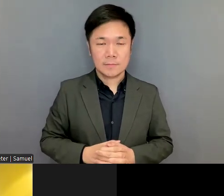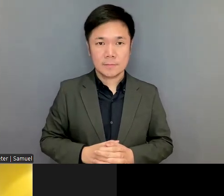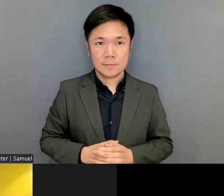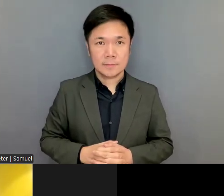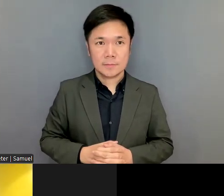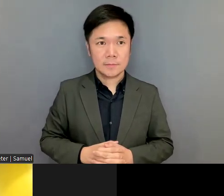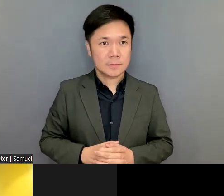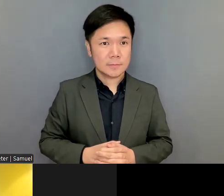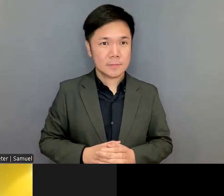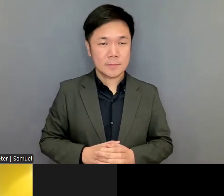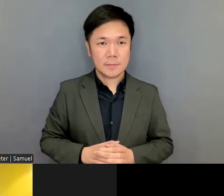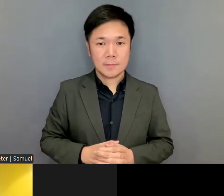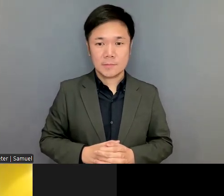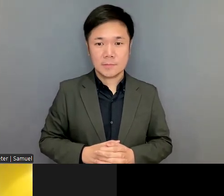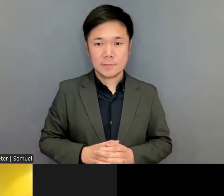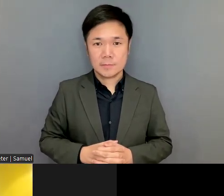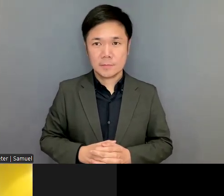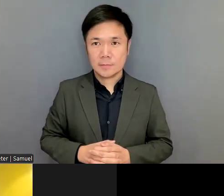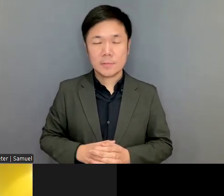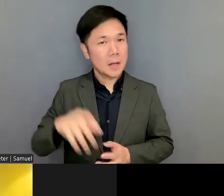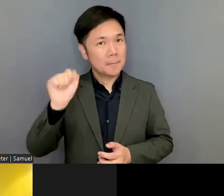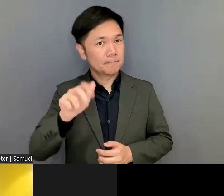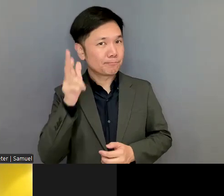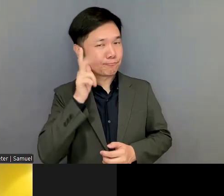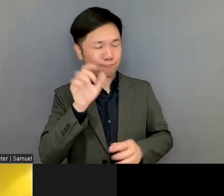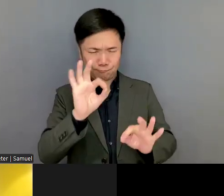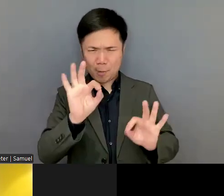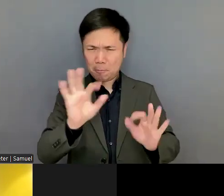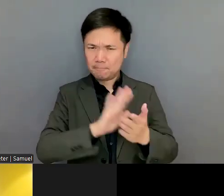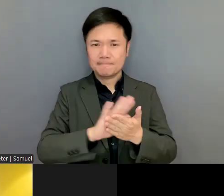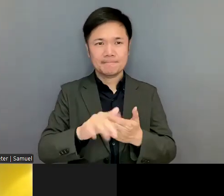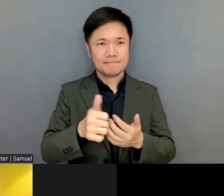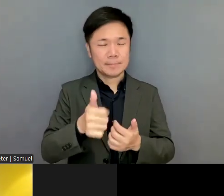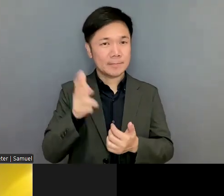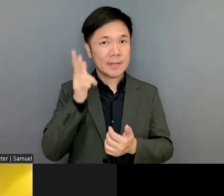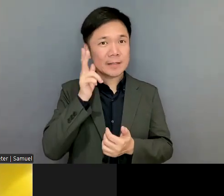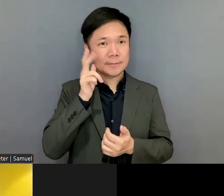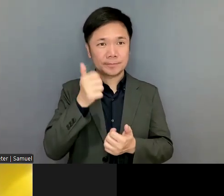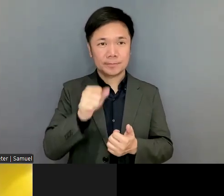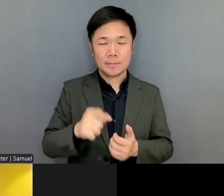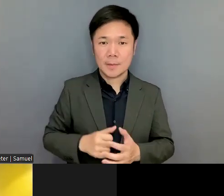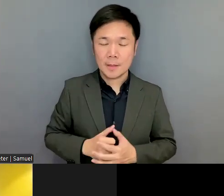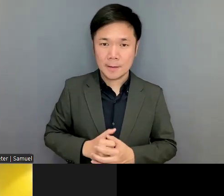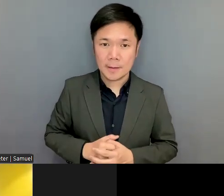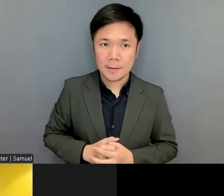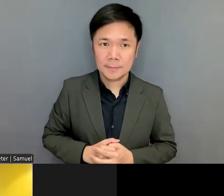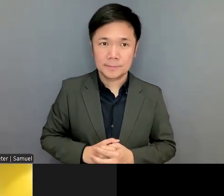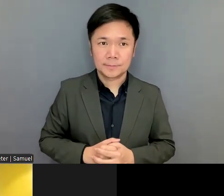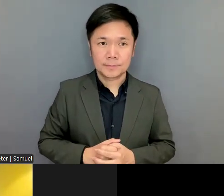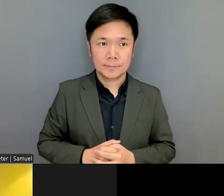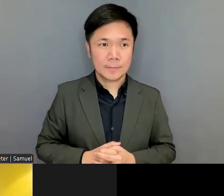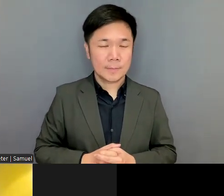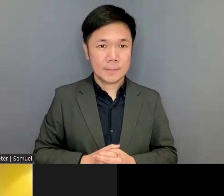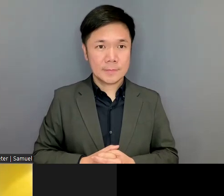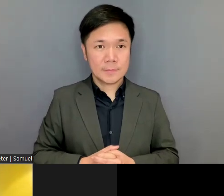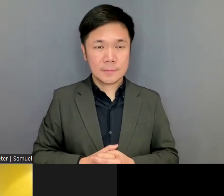Sí, ¿me escuchan bien ahí? Sí, sí, ahí te escuchamos bien. Can you hear me? Perdón, es que estoy en en